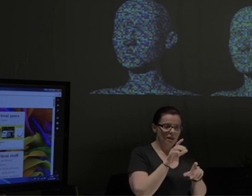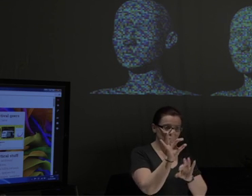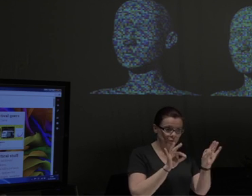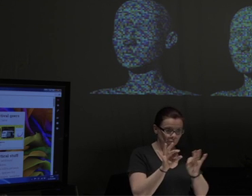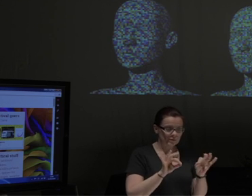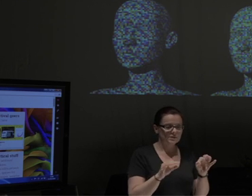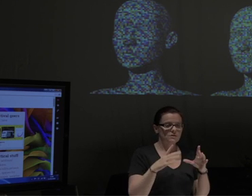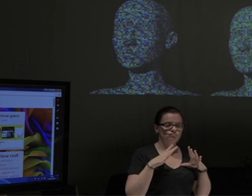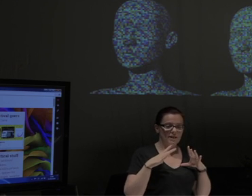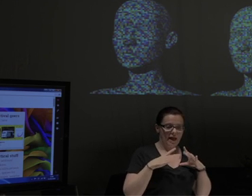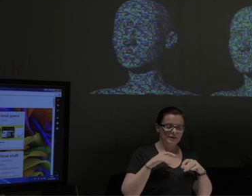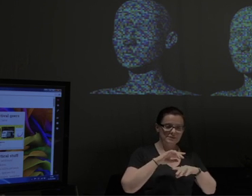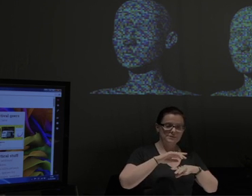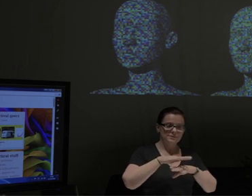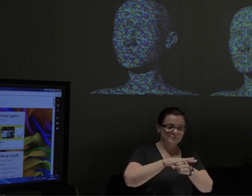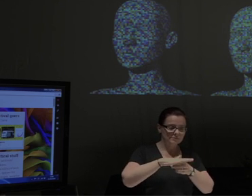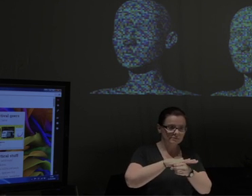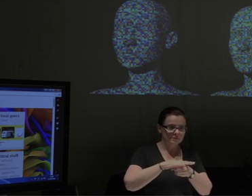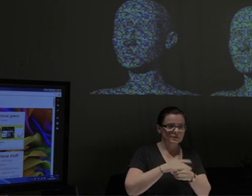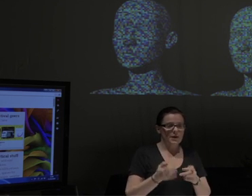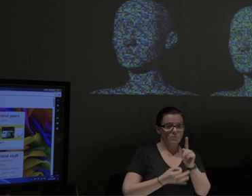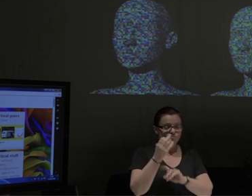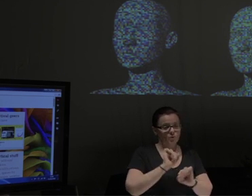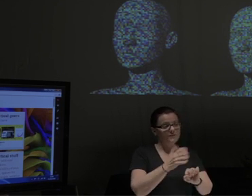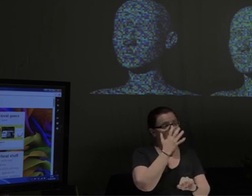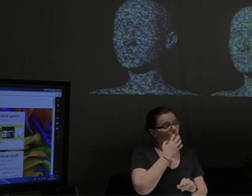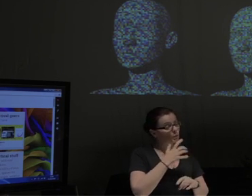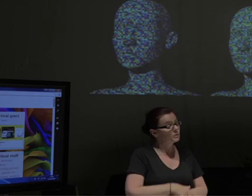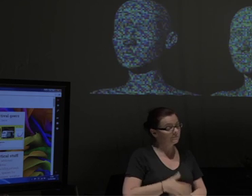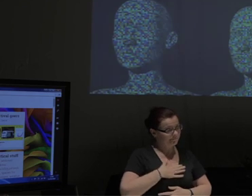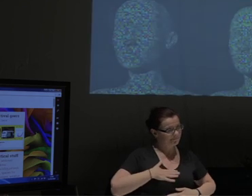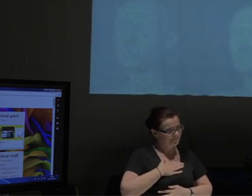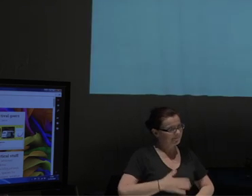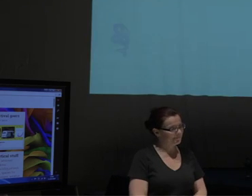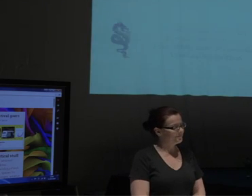setting improves the mood of visitors to the Dragon Cafe at Moy College.